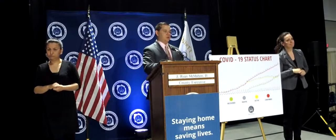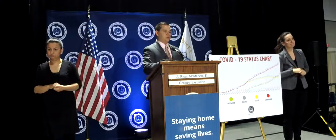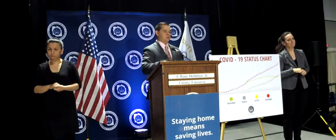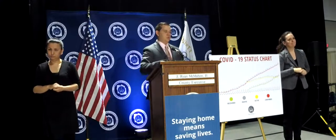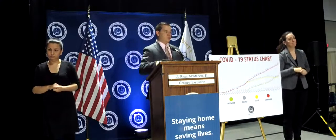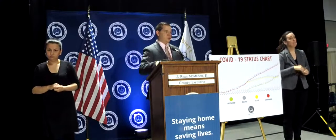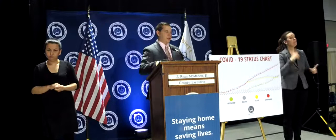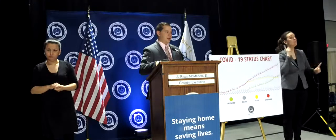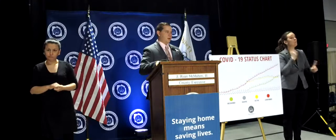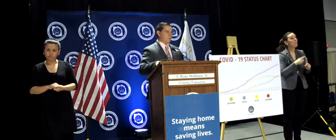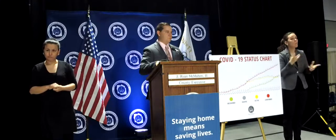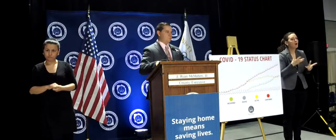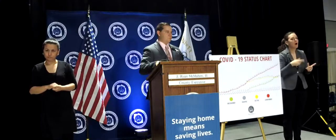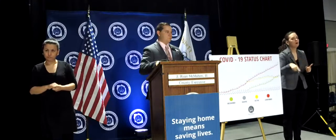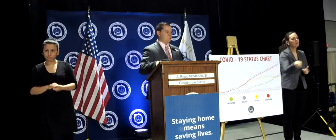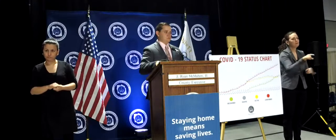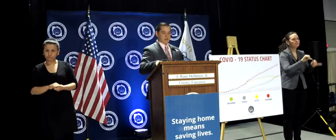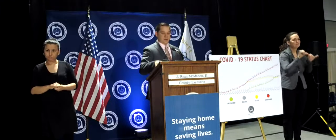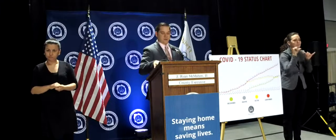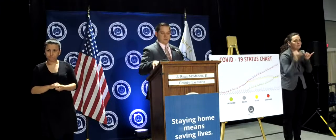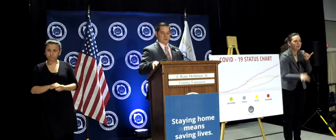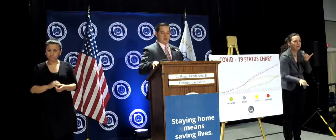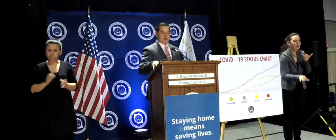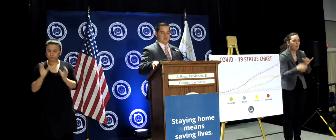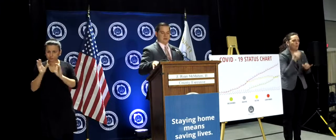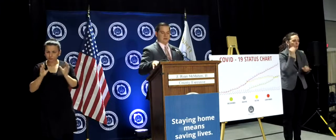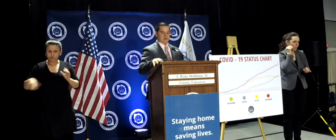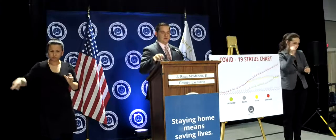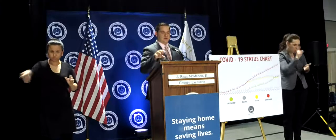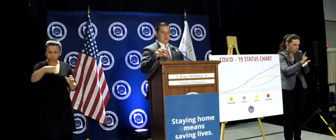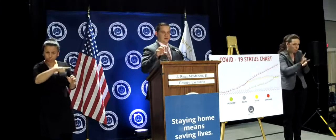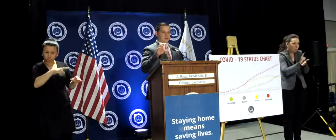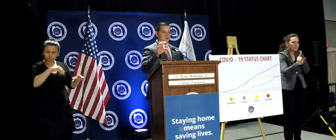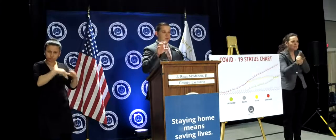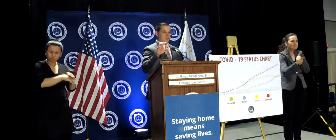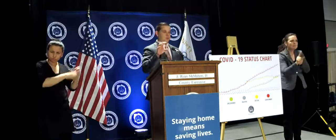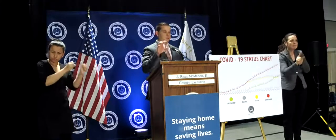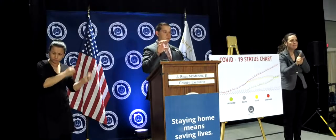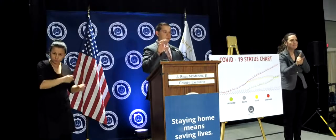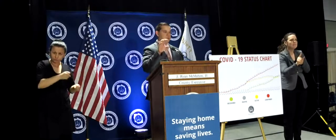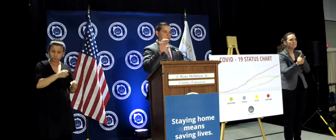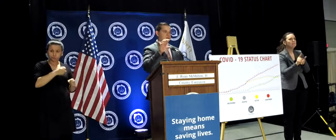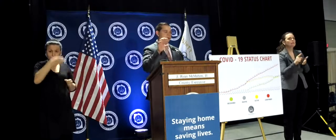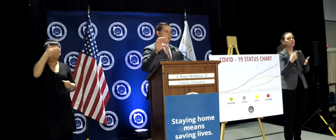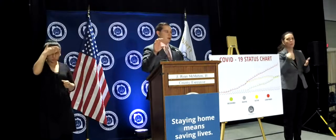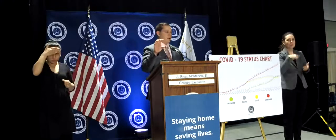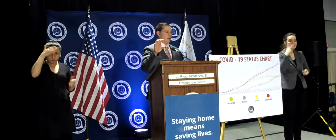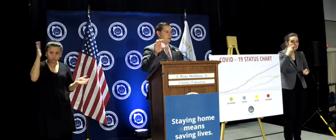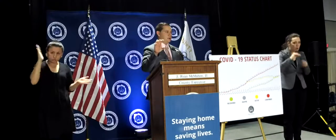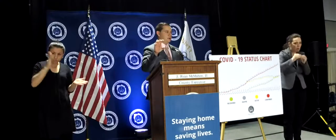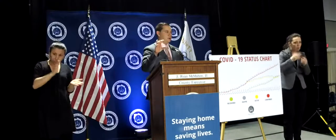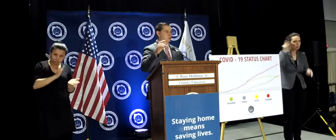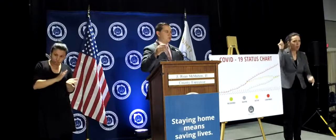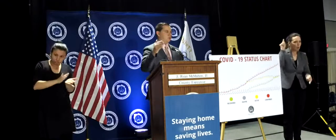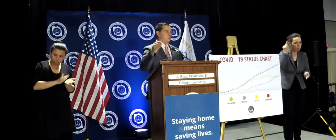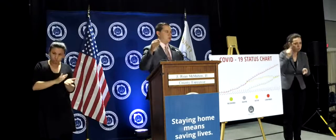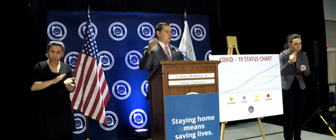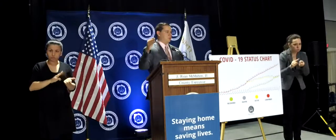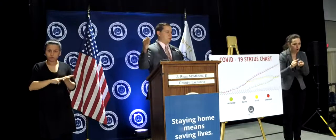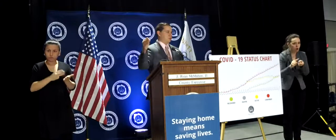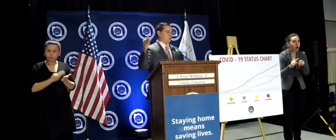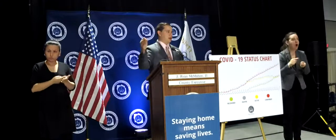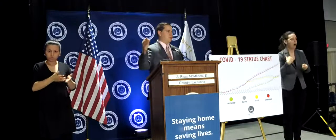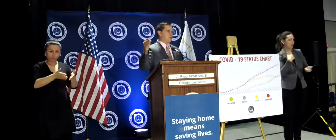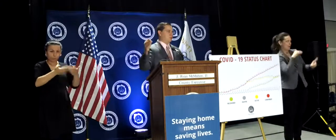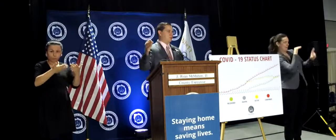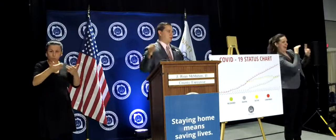you start to move your data so that your data is showing significant progress before the